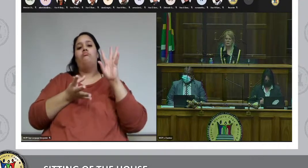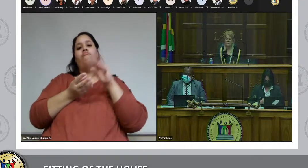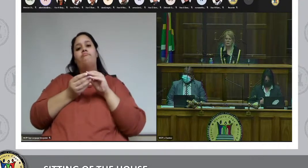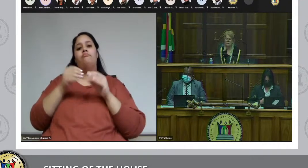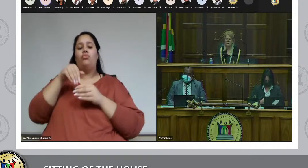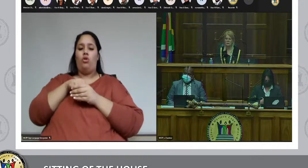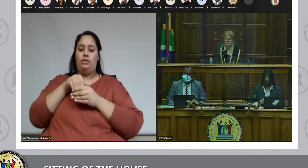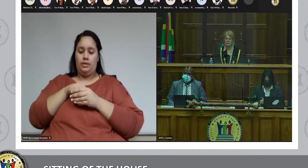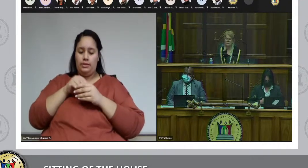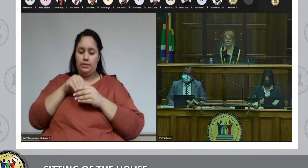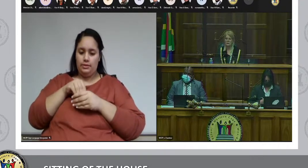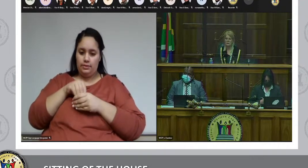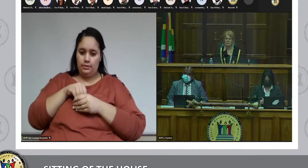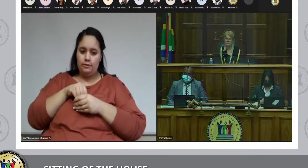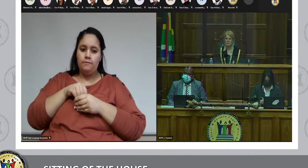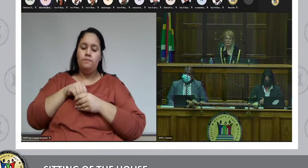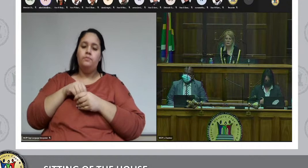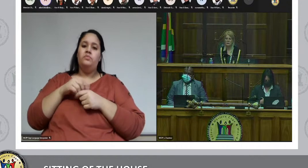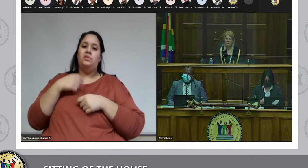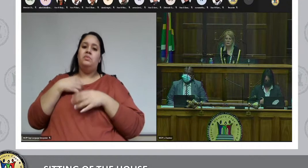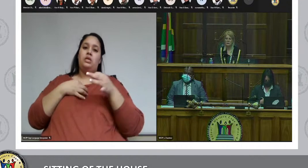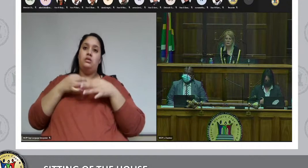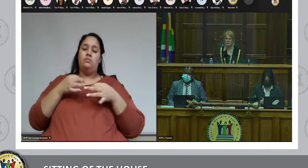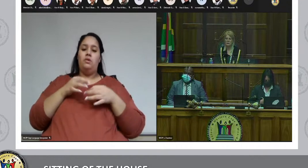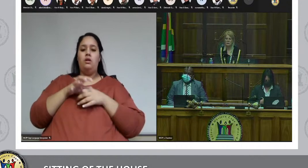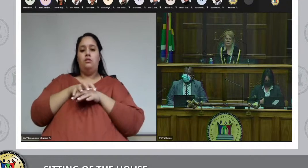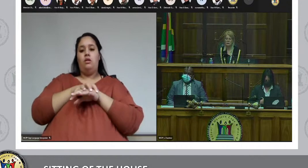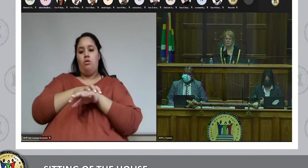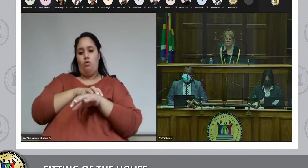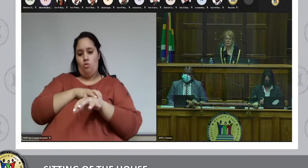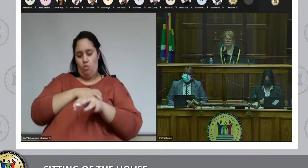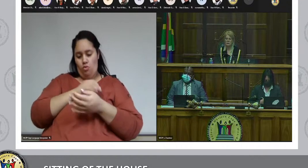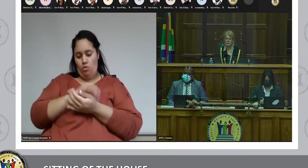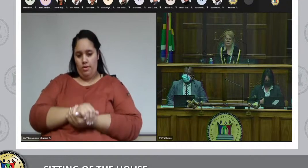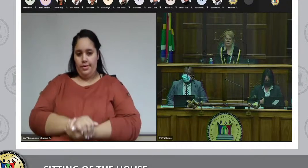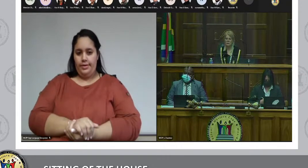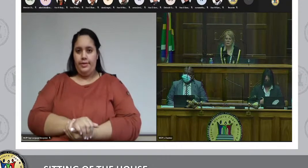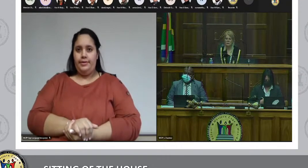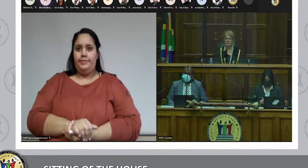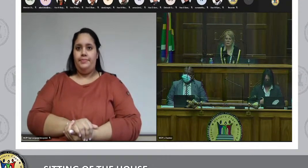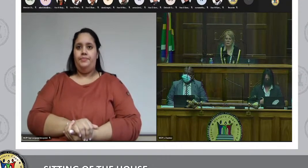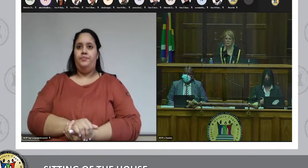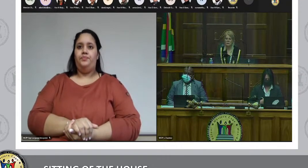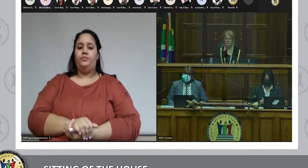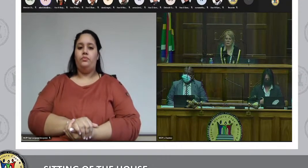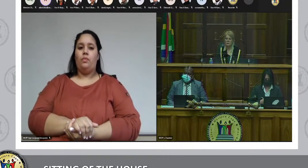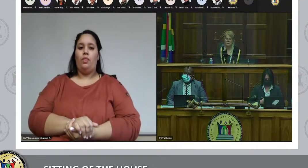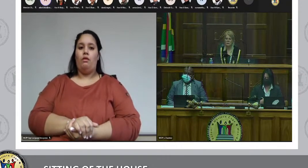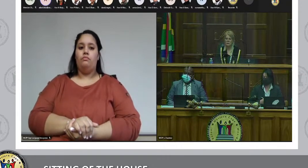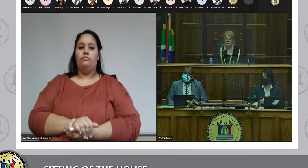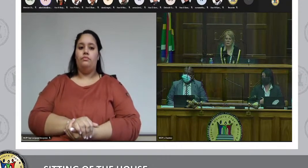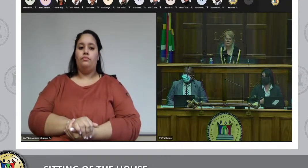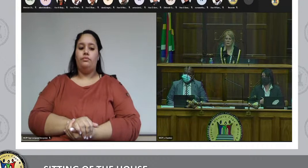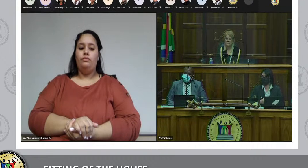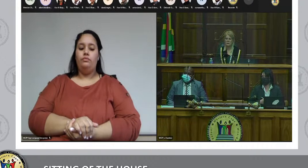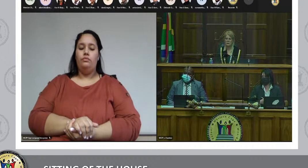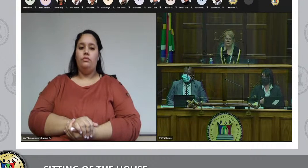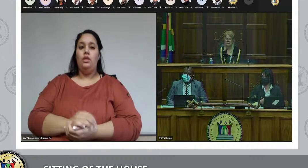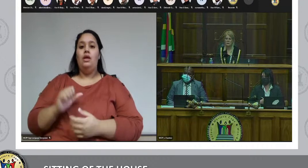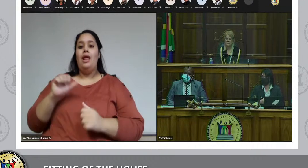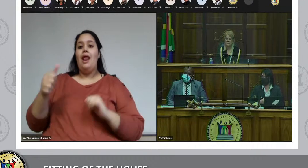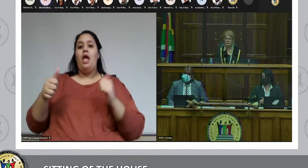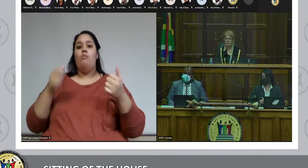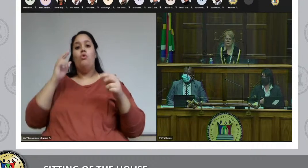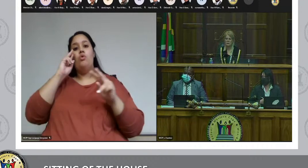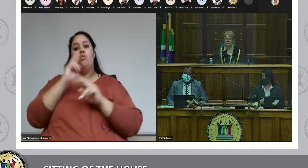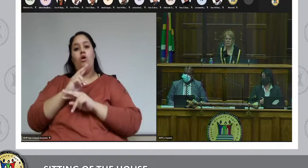me just explain it perhaps slower, Honourable Kama. You know, neighborhood watches are the first